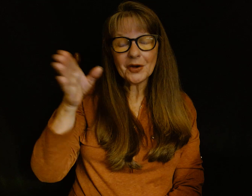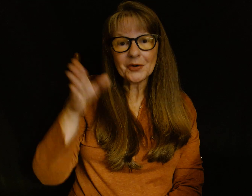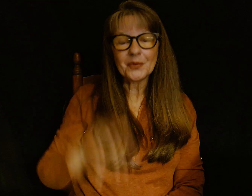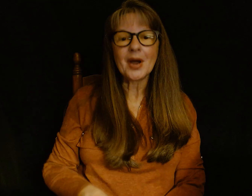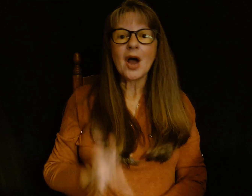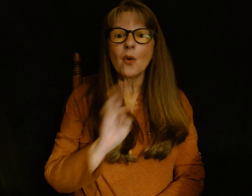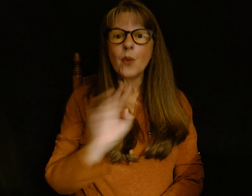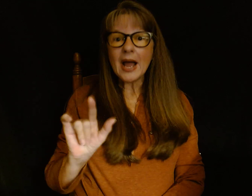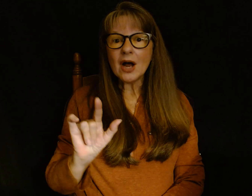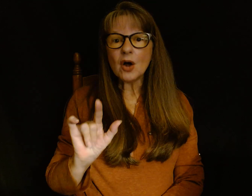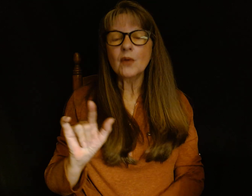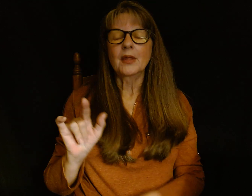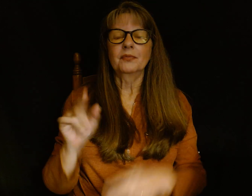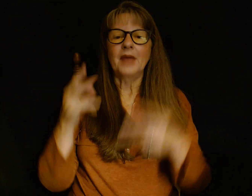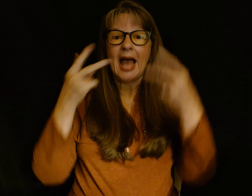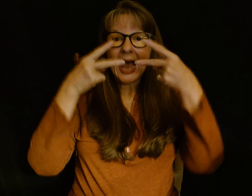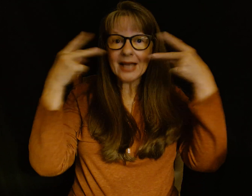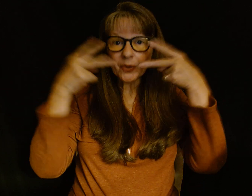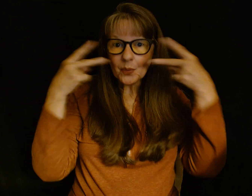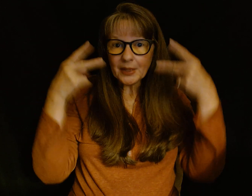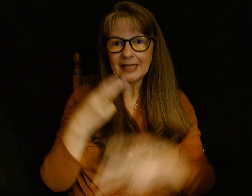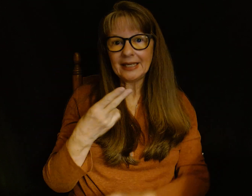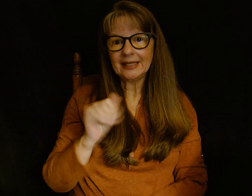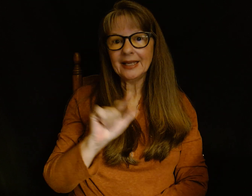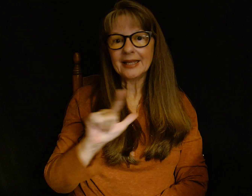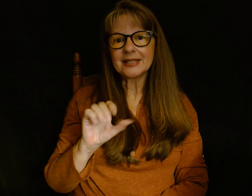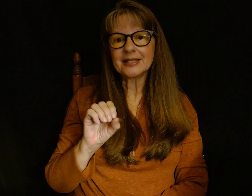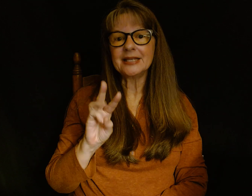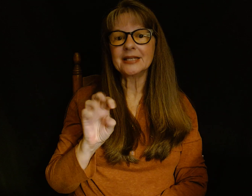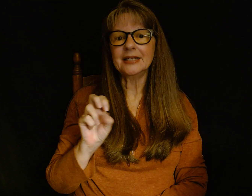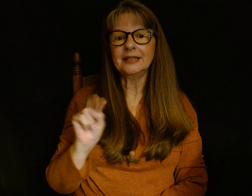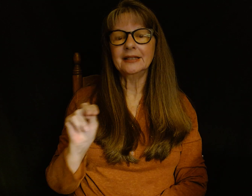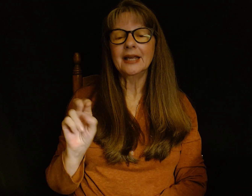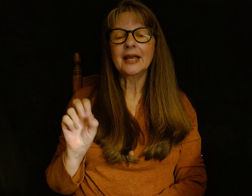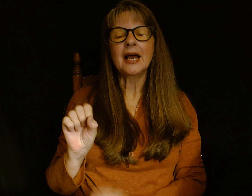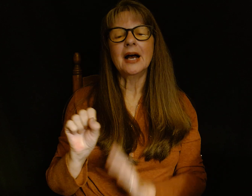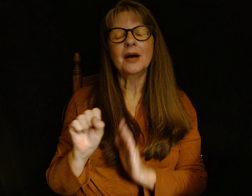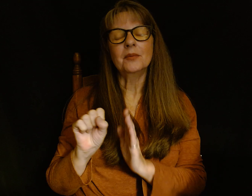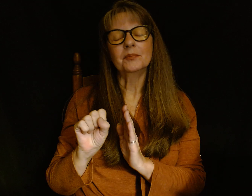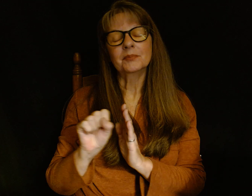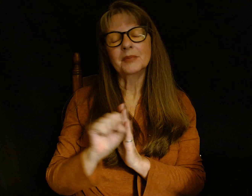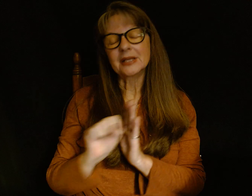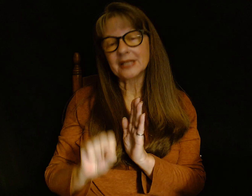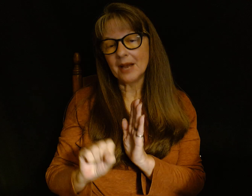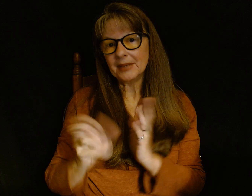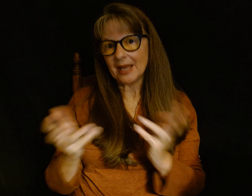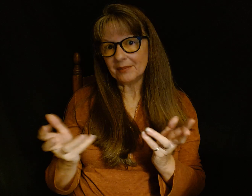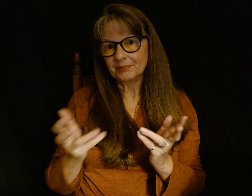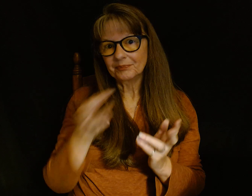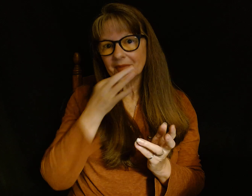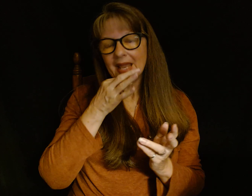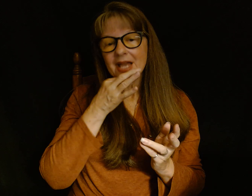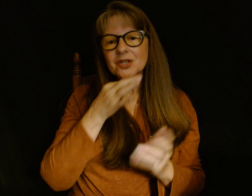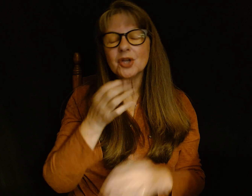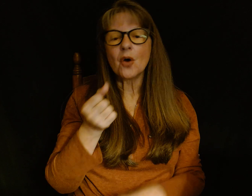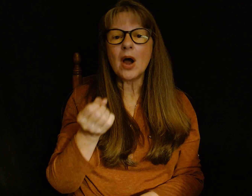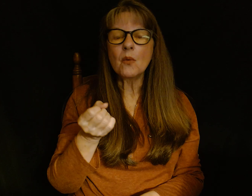Hello. Well, the Halloween season is coming up. So I wanted